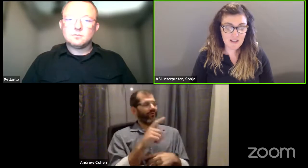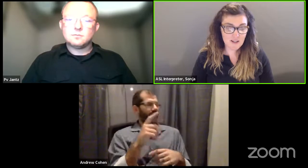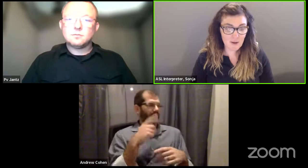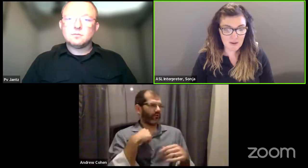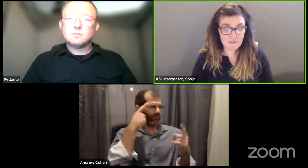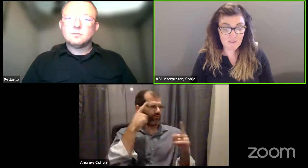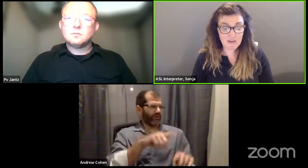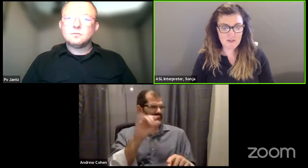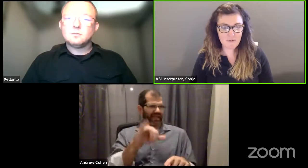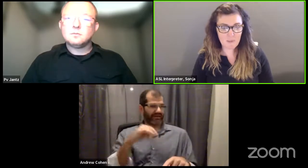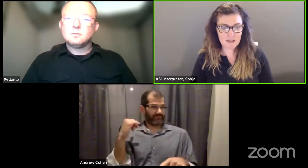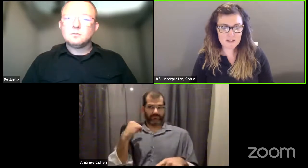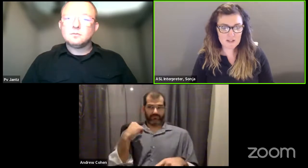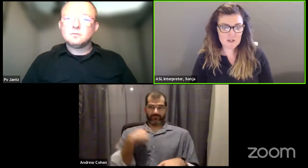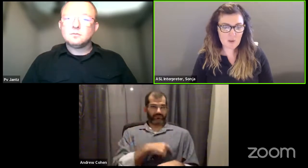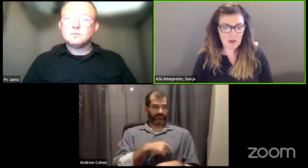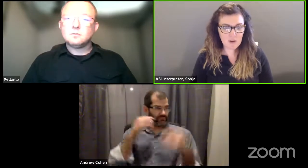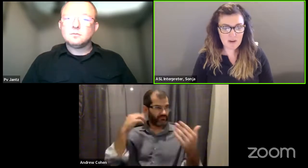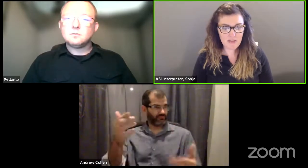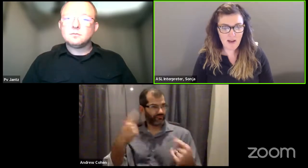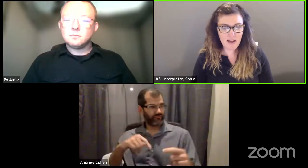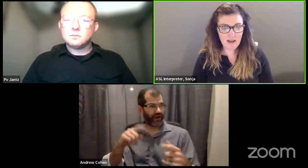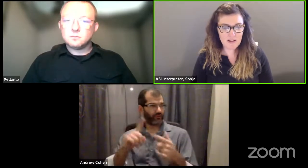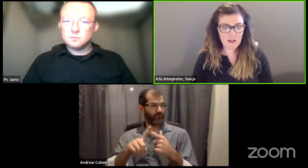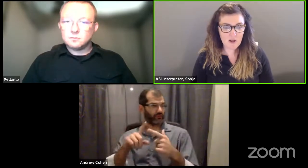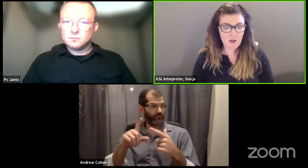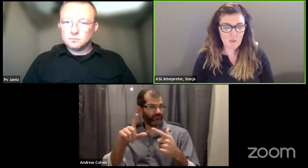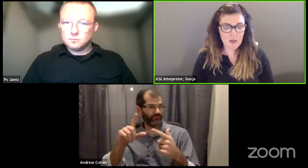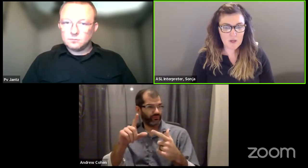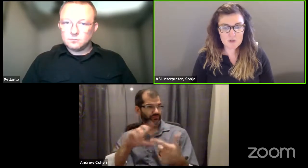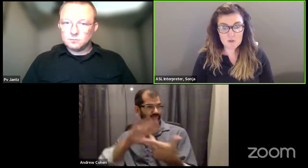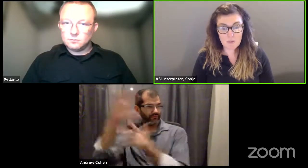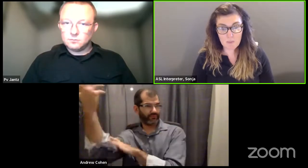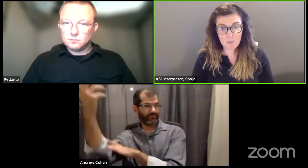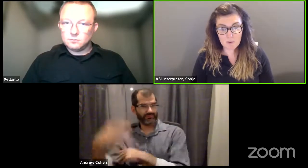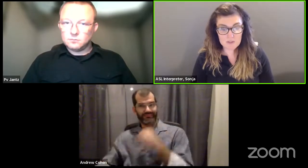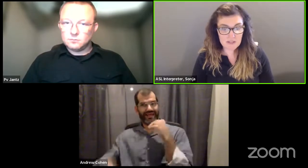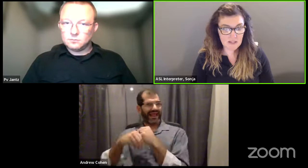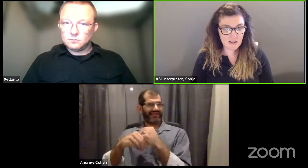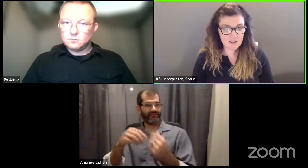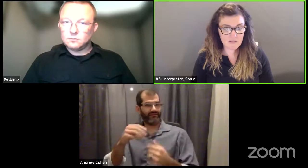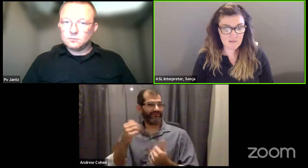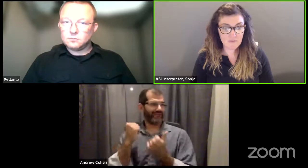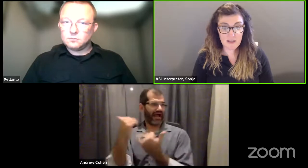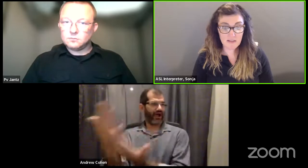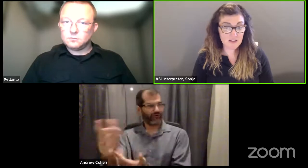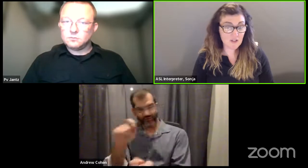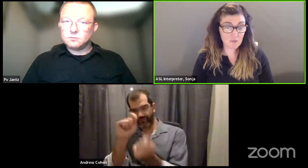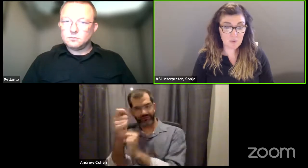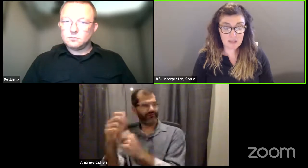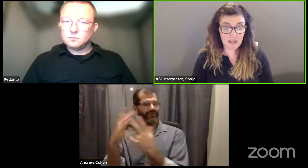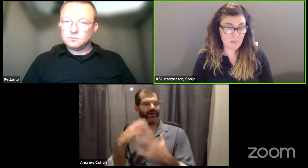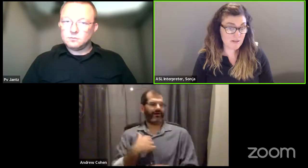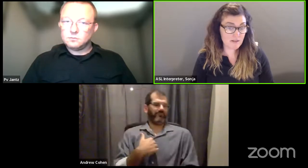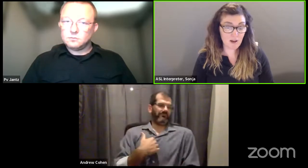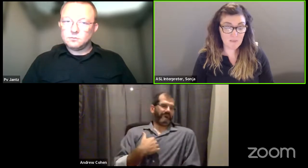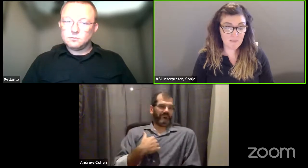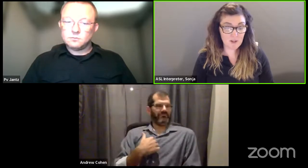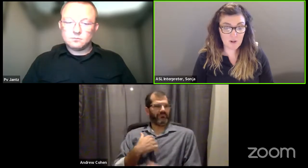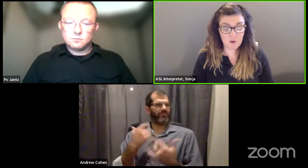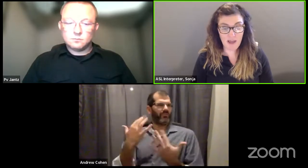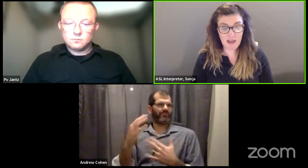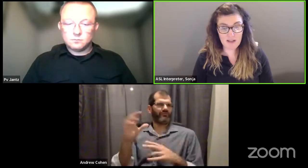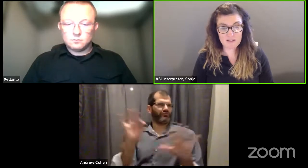attention going many different places. So I agree that we could proceed and then things could really get messed